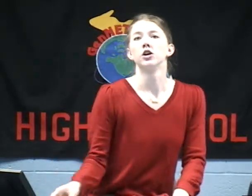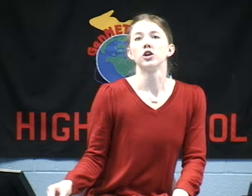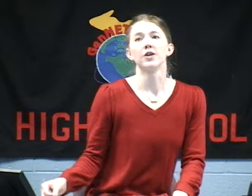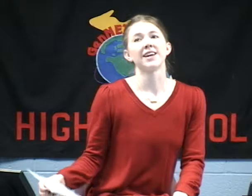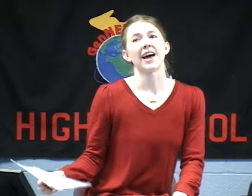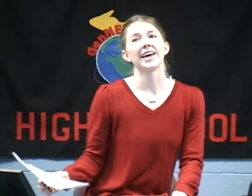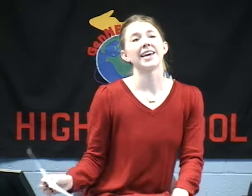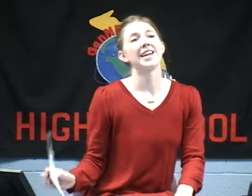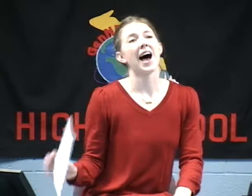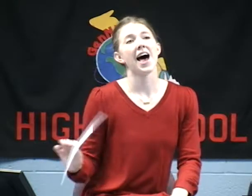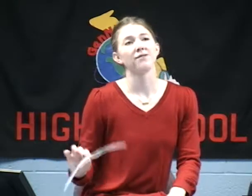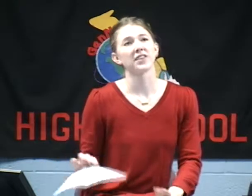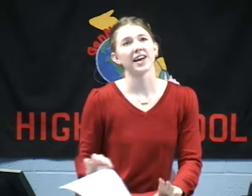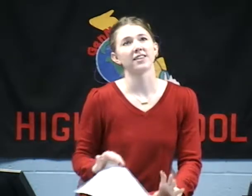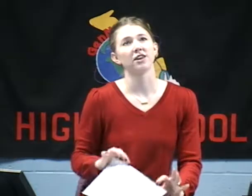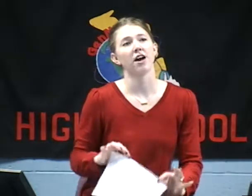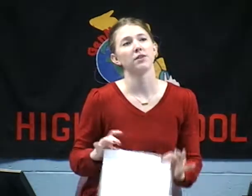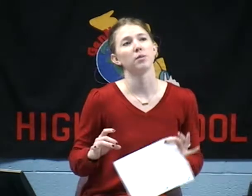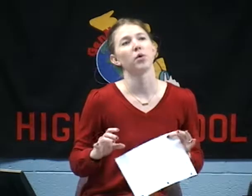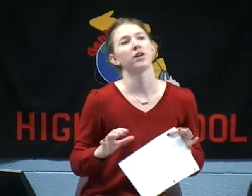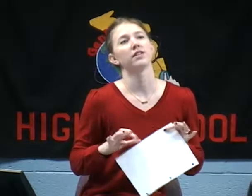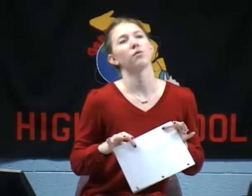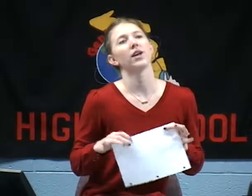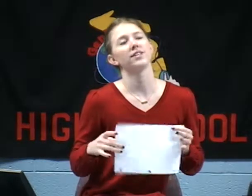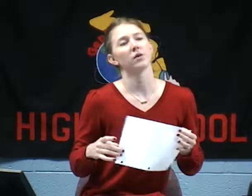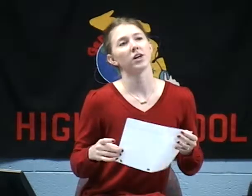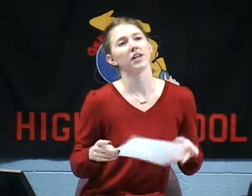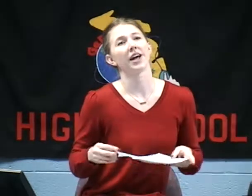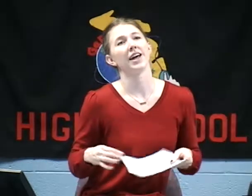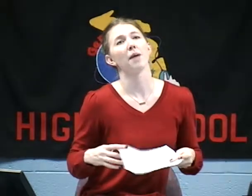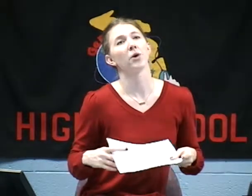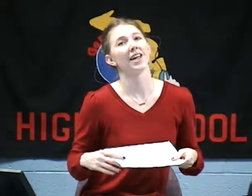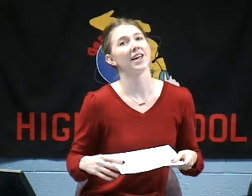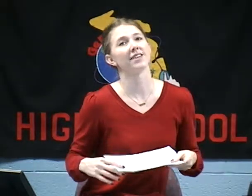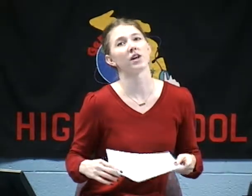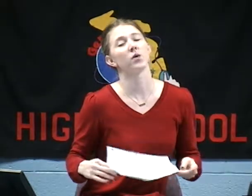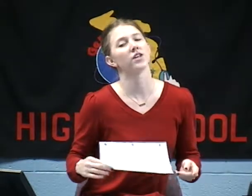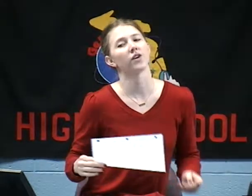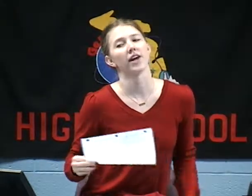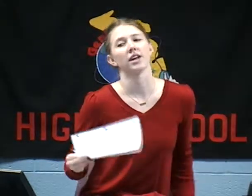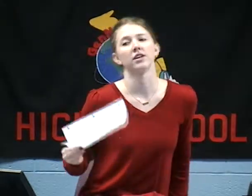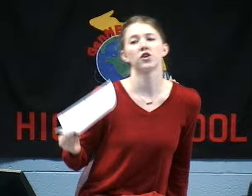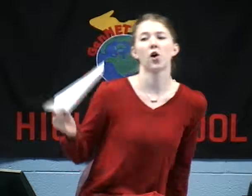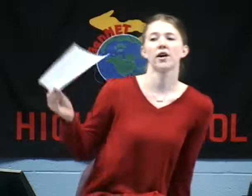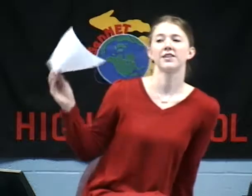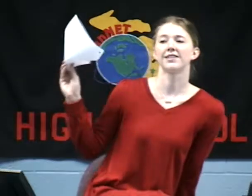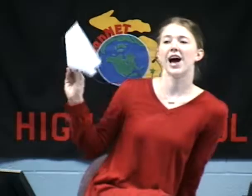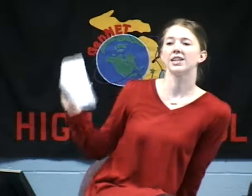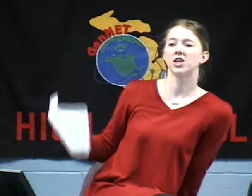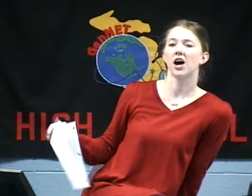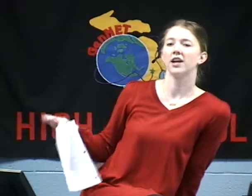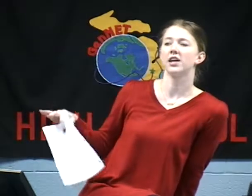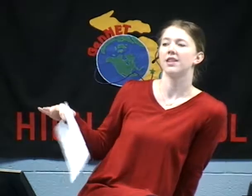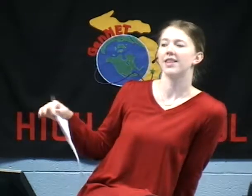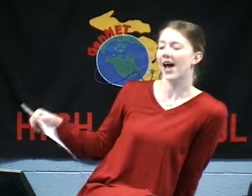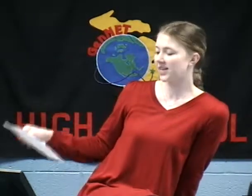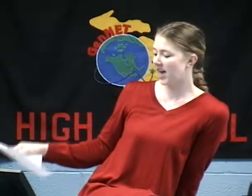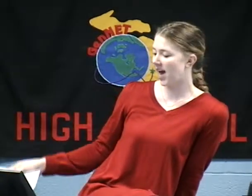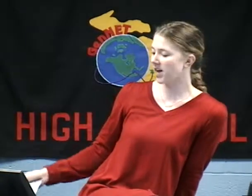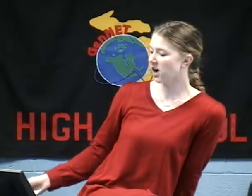You guys, I cannot emphasize enough the importance of Wednesday work. I put it in as a quiz grade. So if it's not done that day,